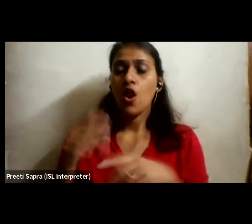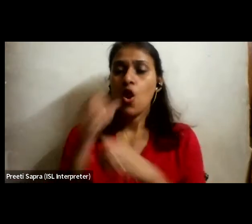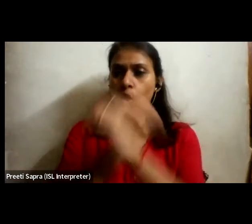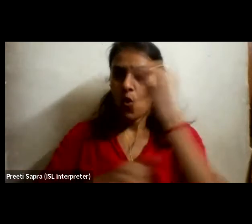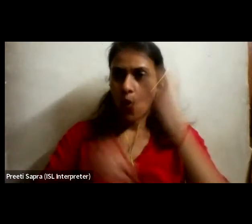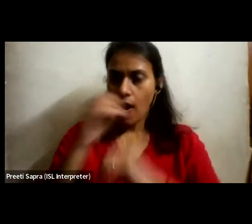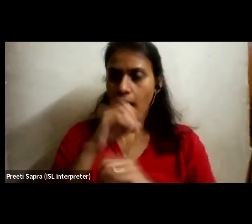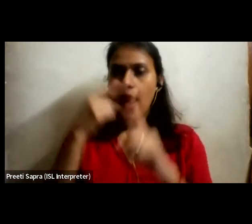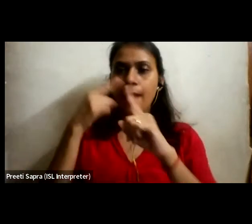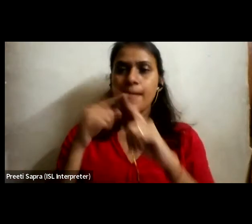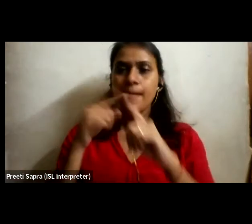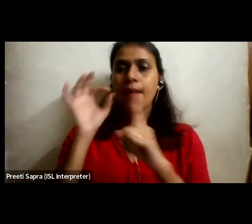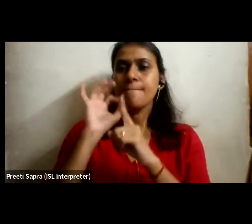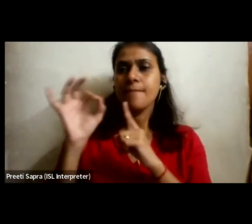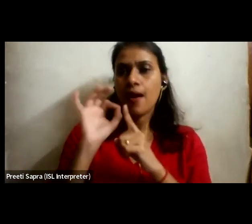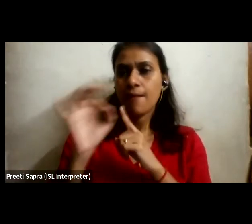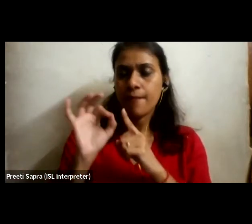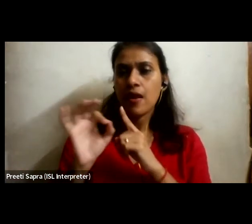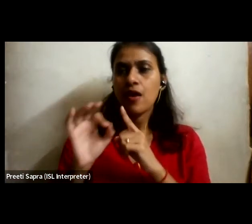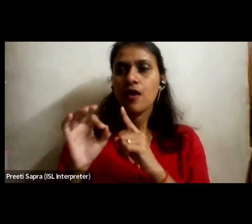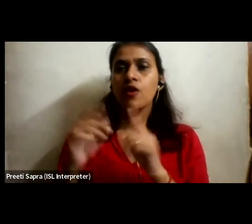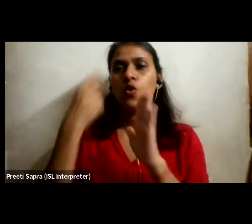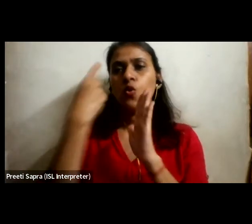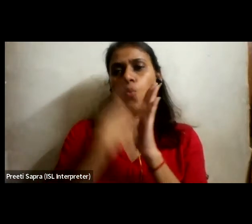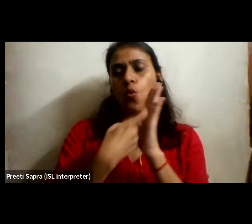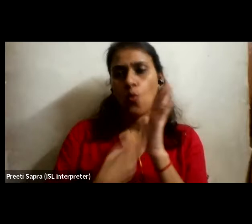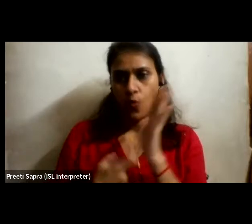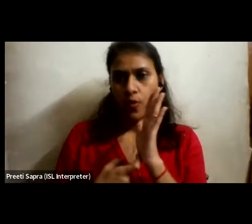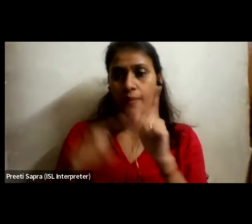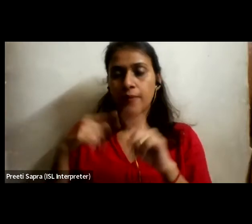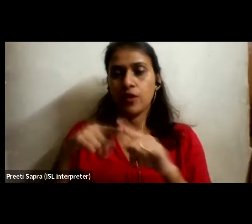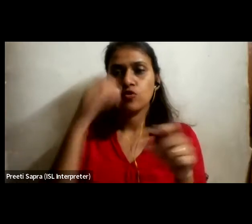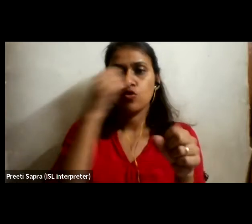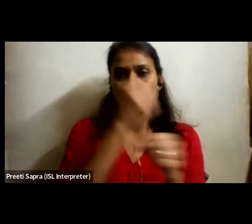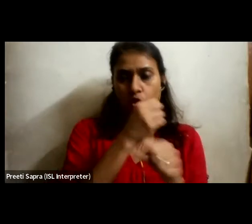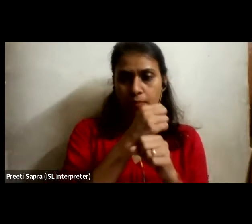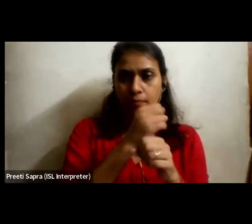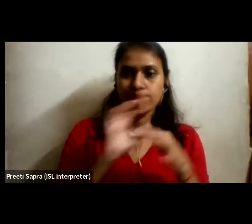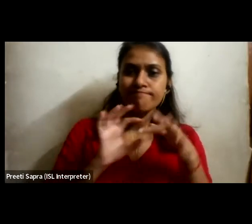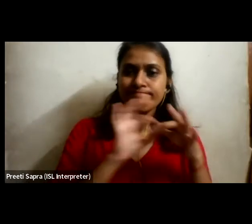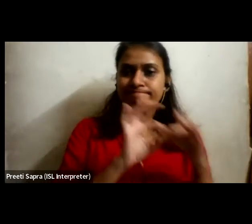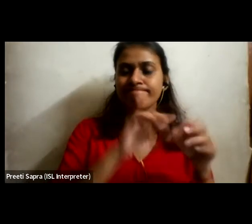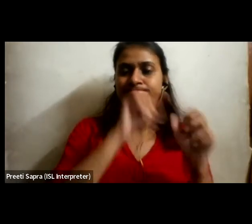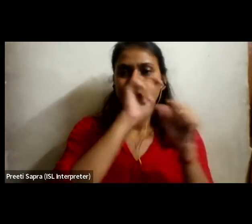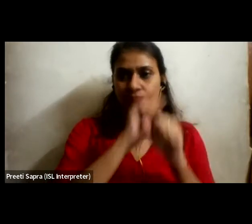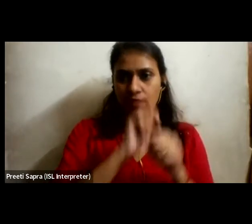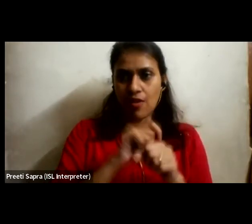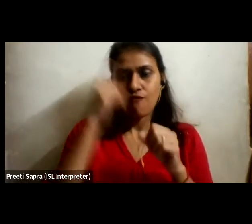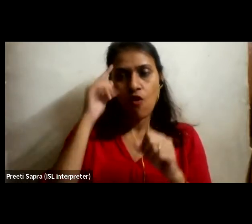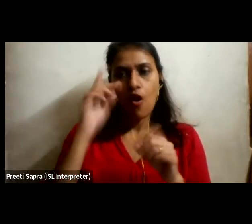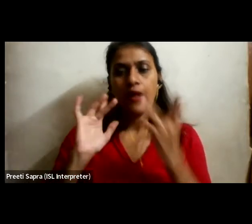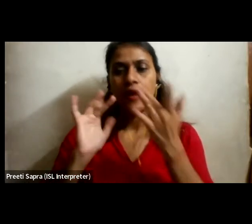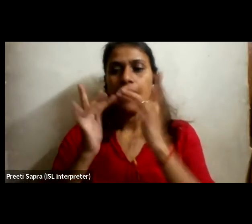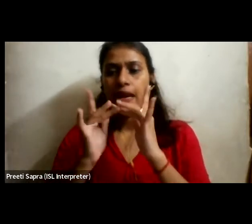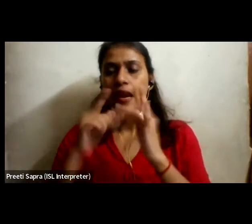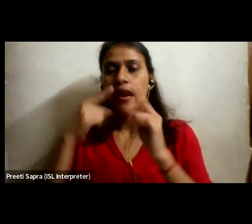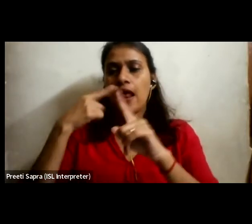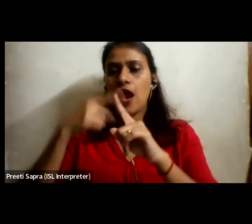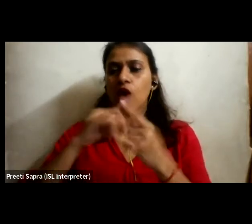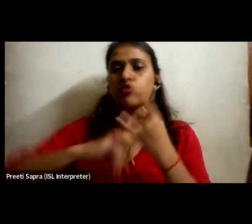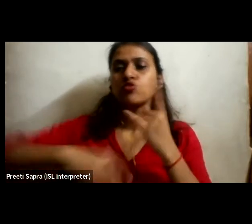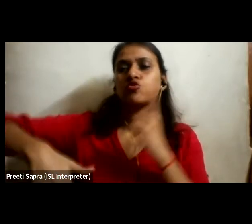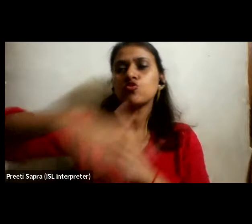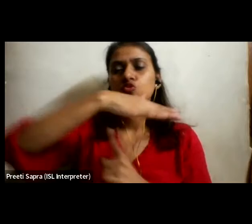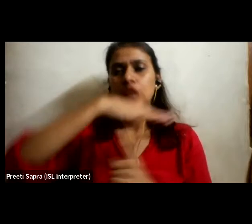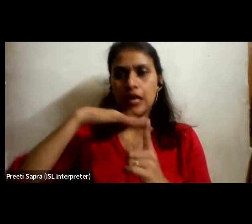and government relations analyst, and he has also worked at the Center for Internet and Society. So he has